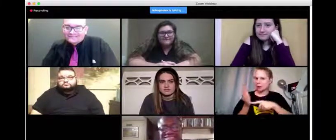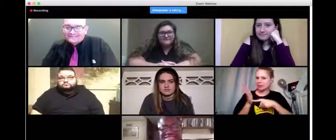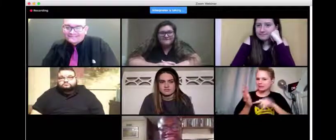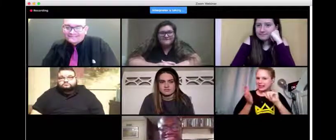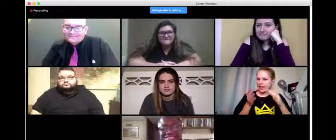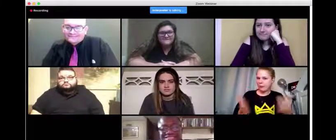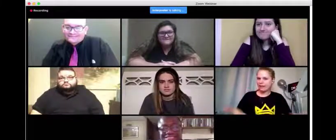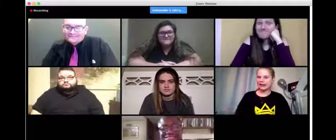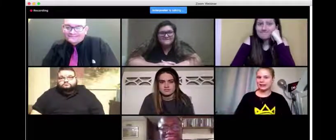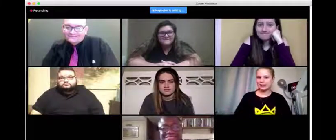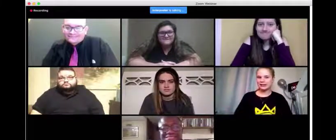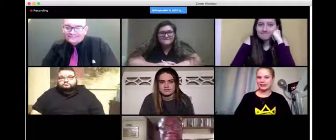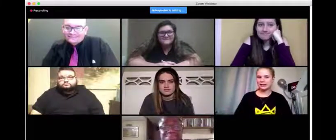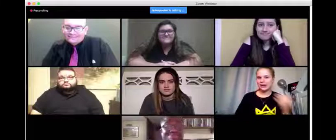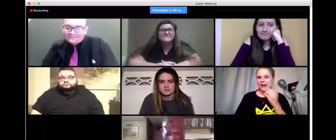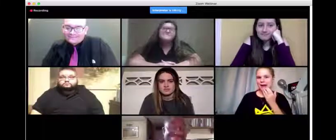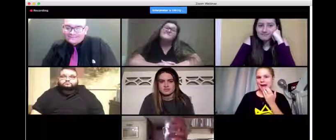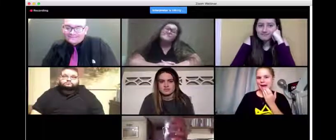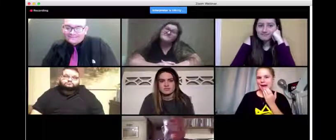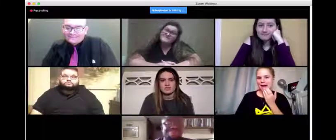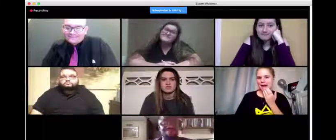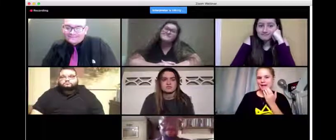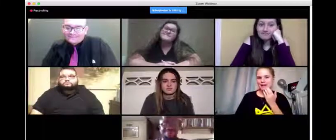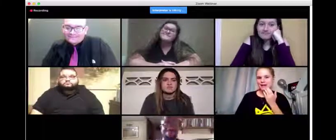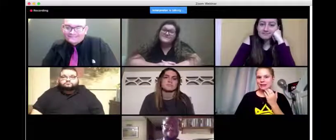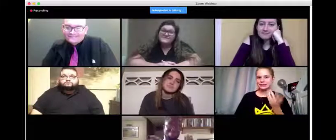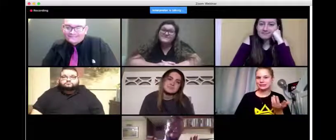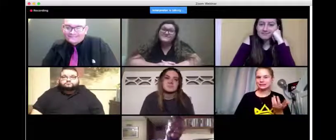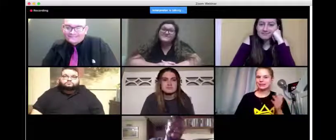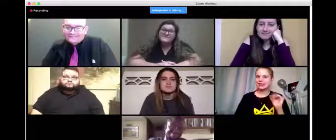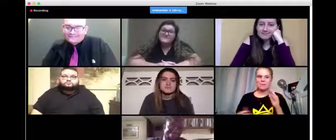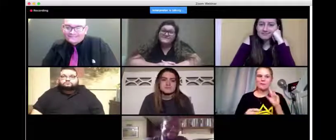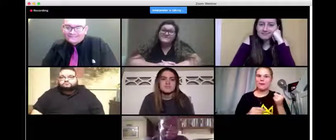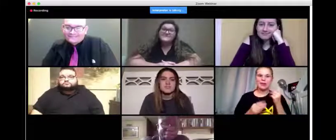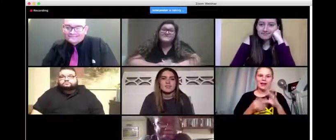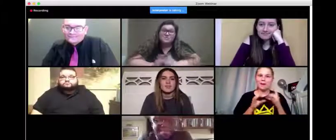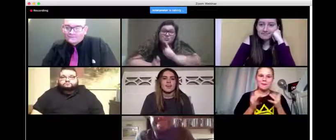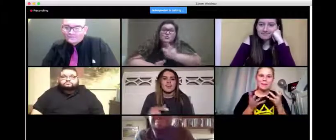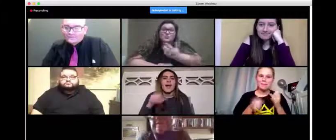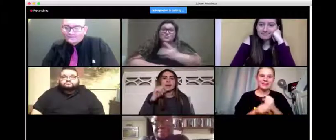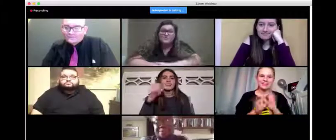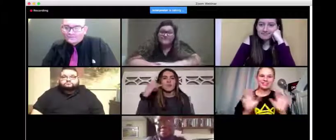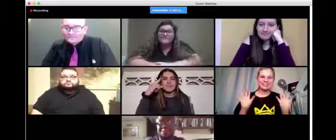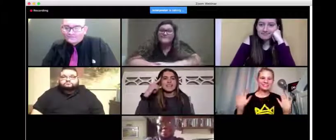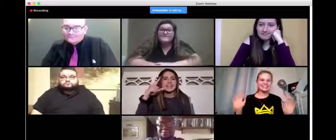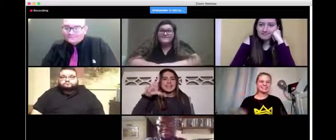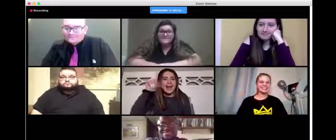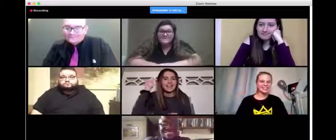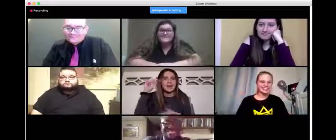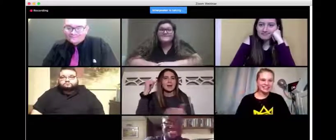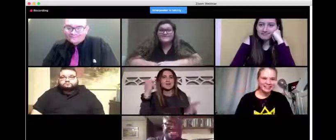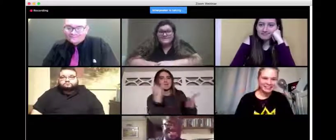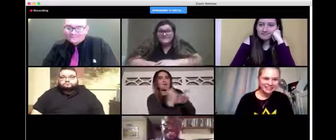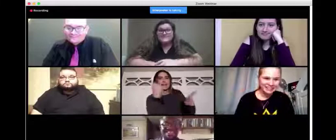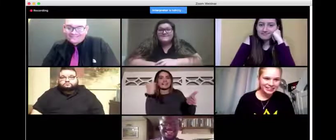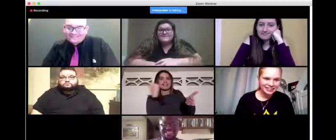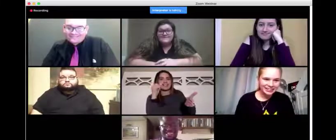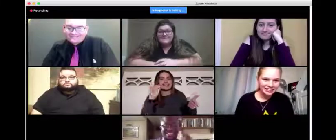That's my only comment I wanted to make. And Taylor saying, yeah, Gallaudet is in opposition to that, or they approved it. They acknowledged